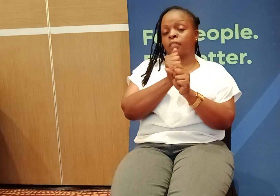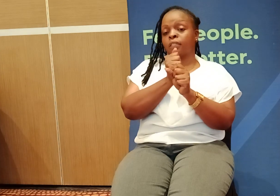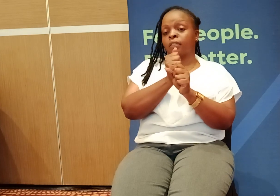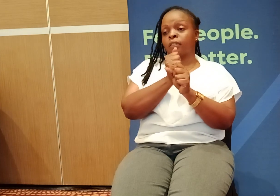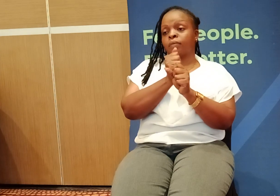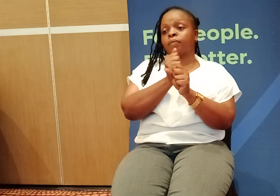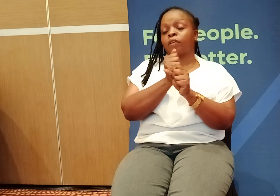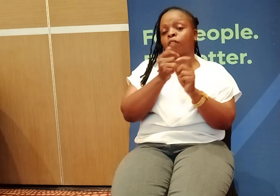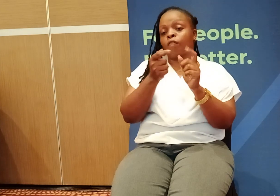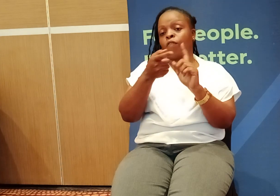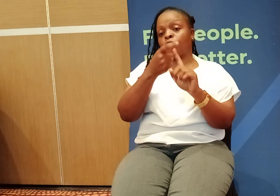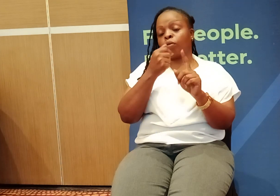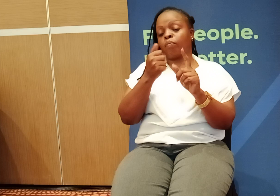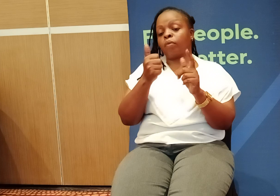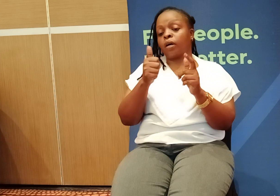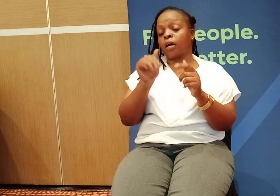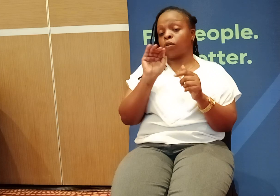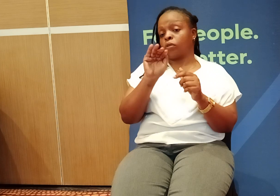acquisition. We are 51% female,